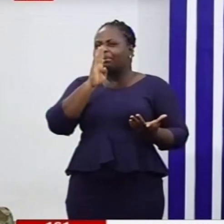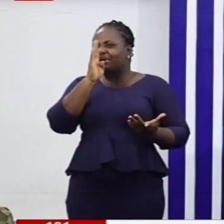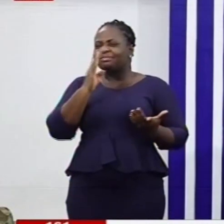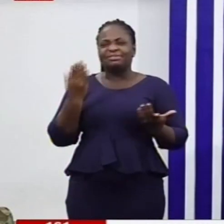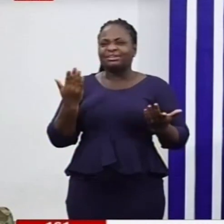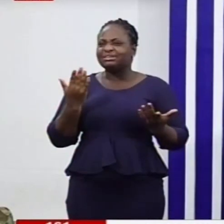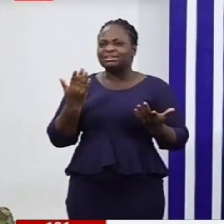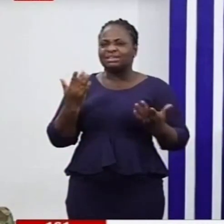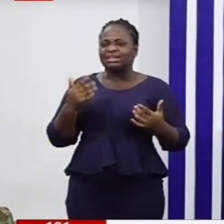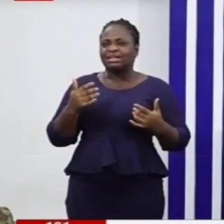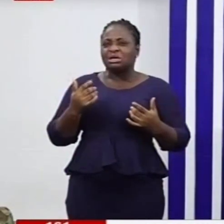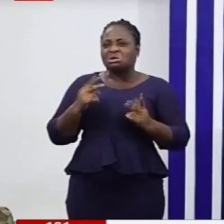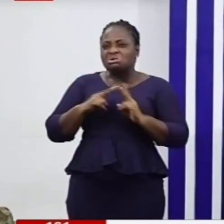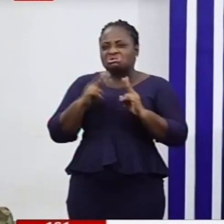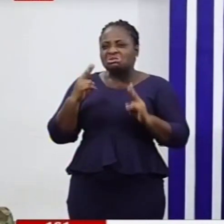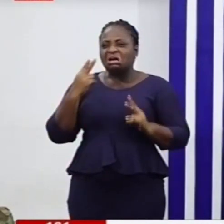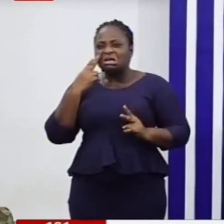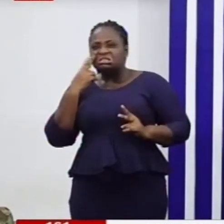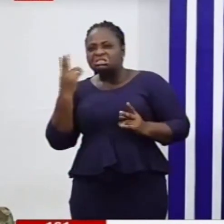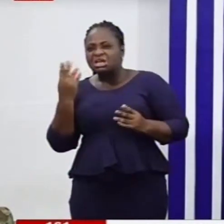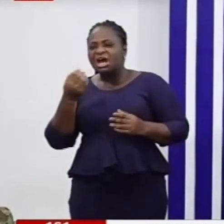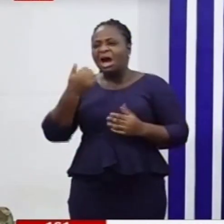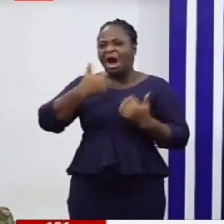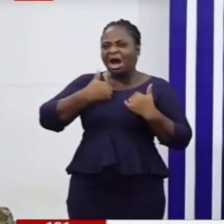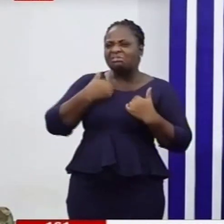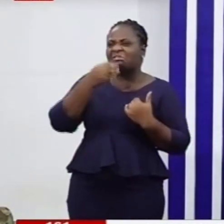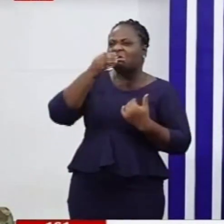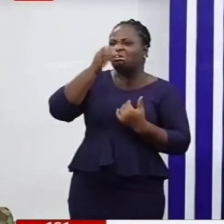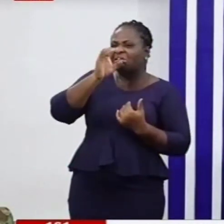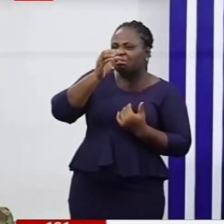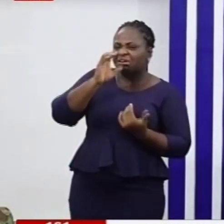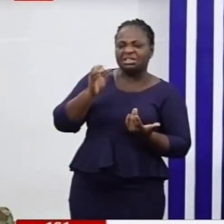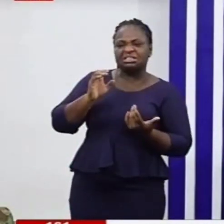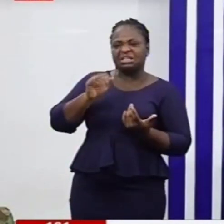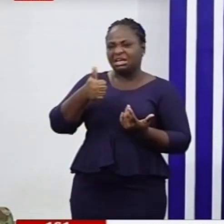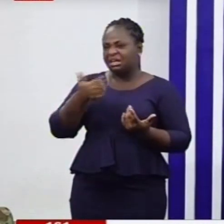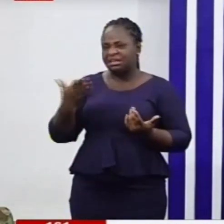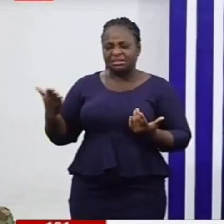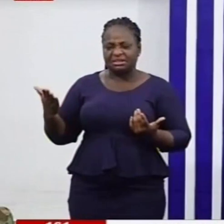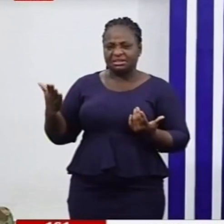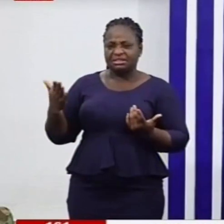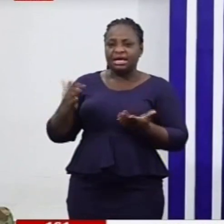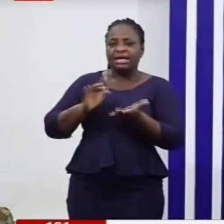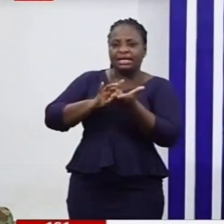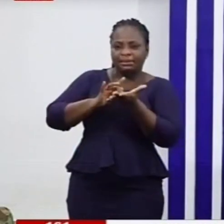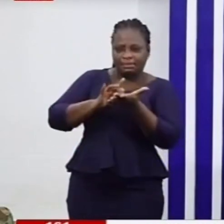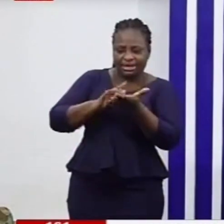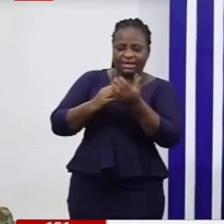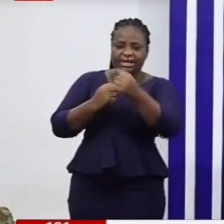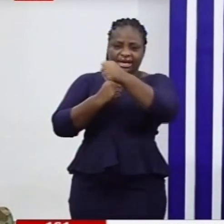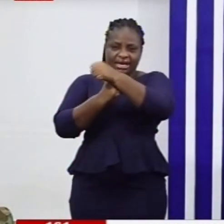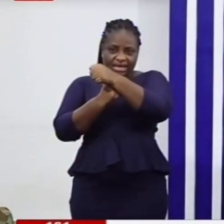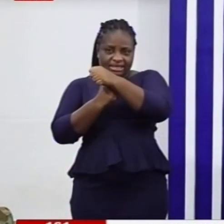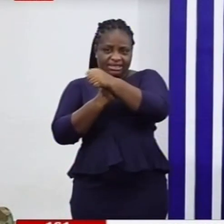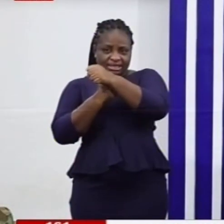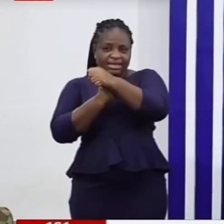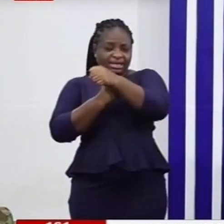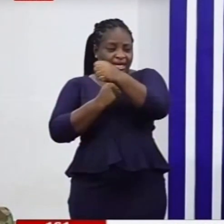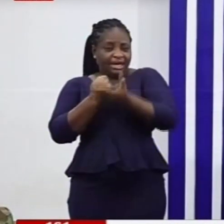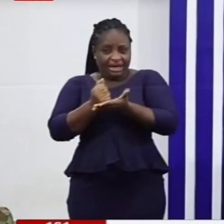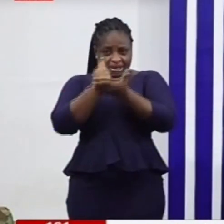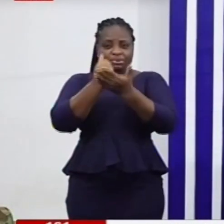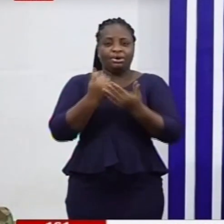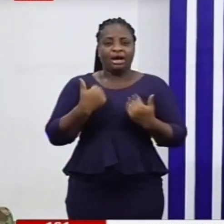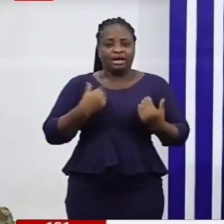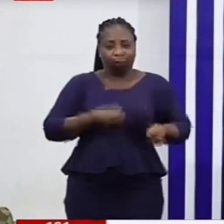are still looking through. Because we have drinks and things, so we'll supply them with. And then the medical assistance that we can provide for them also.